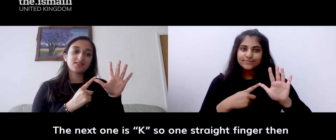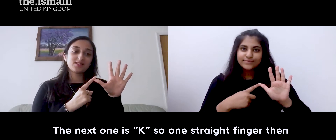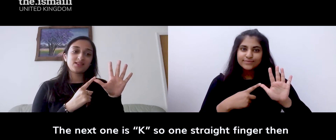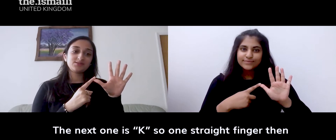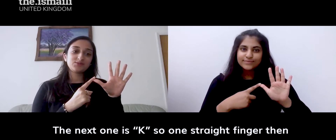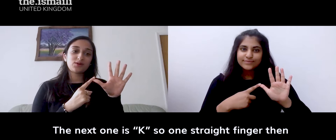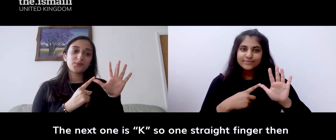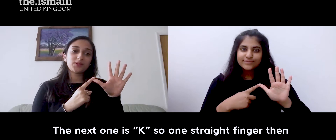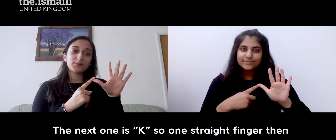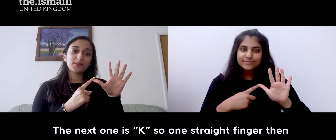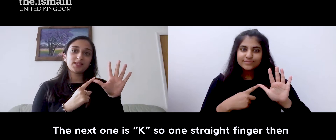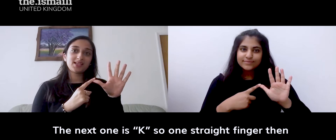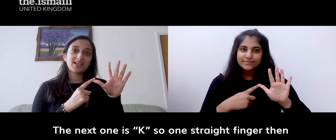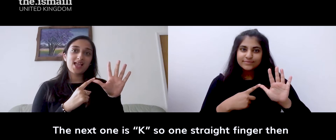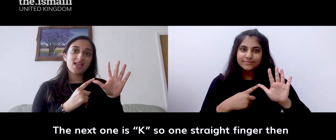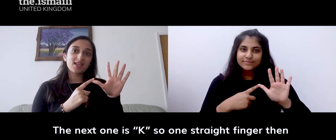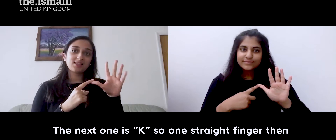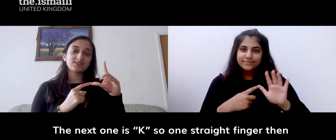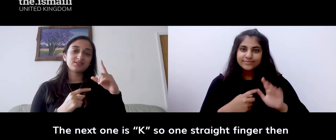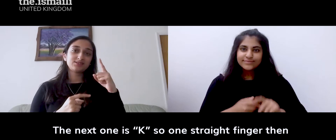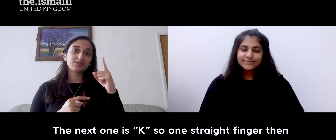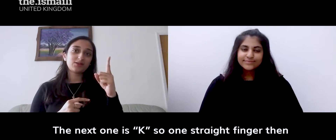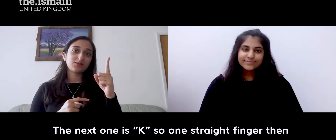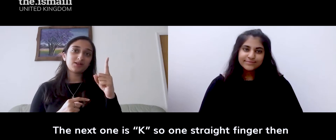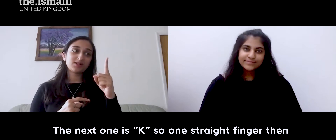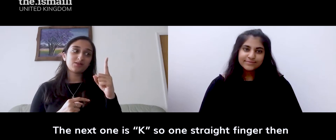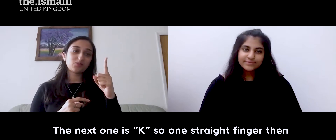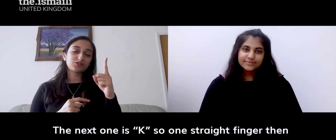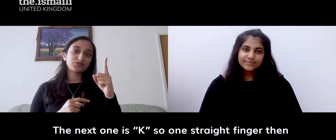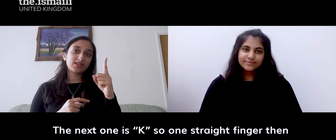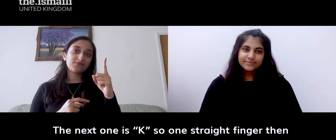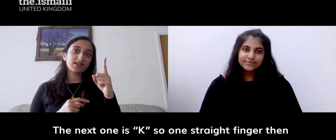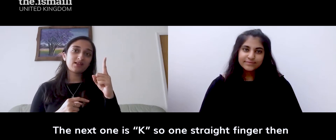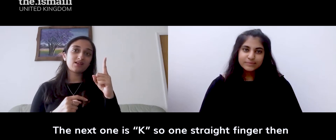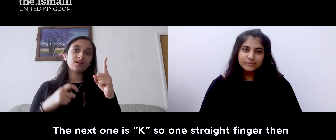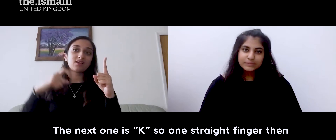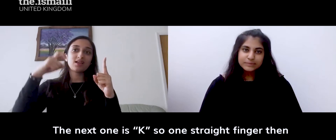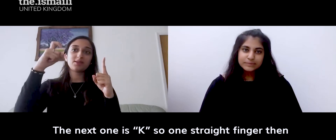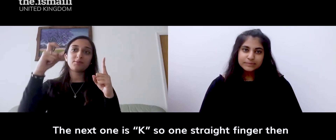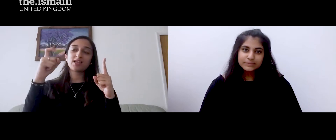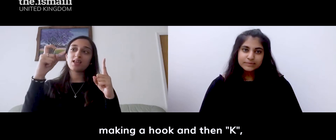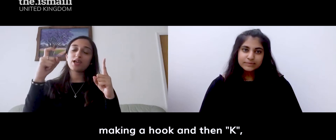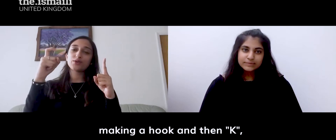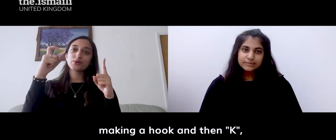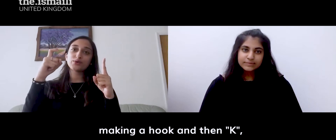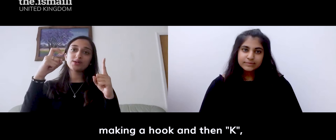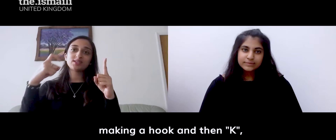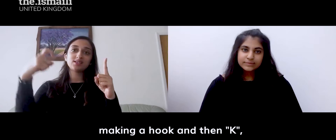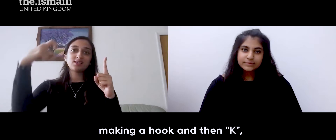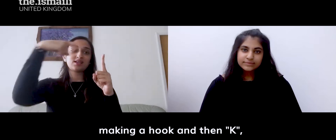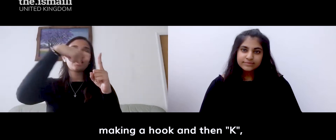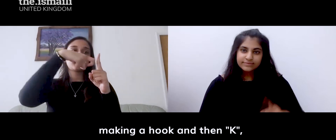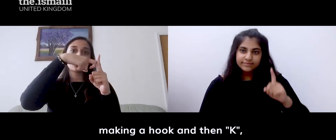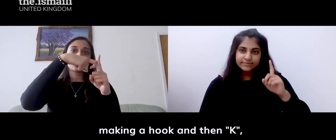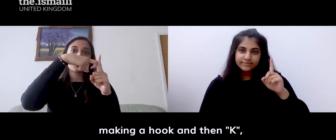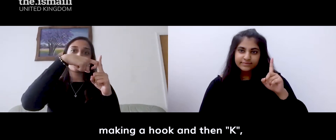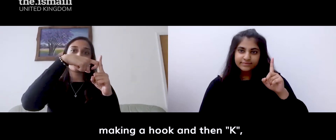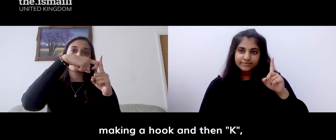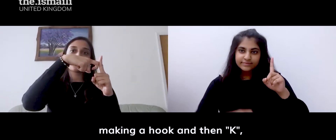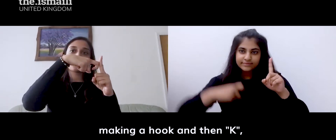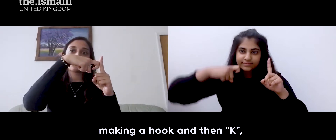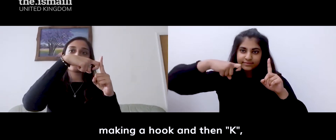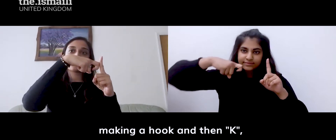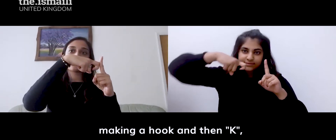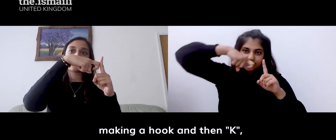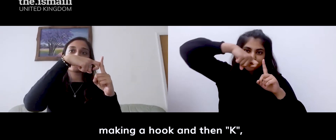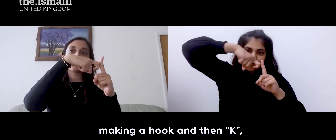And then the next one will be K. The three finger, and then make it like a heart, and go K.